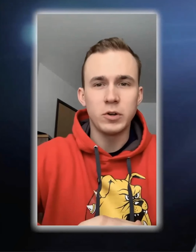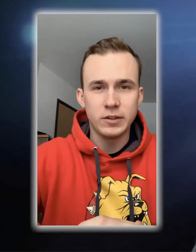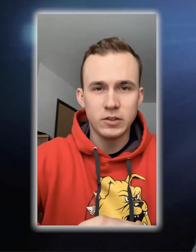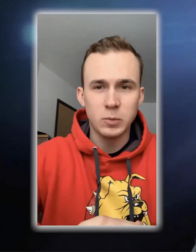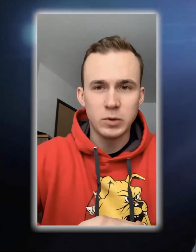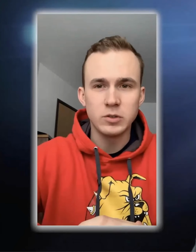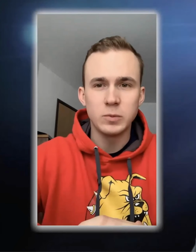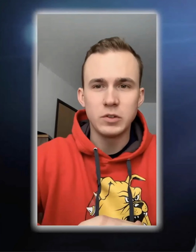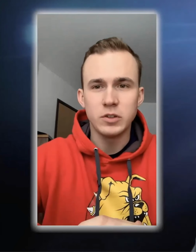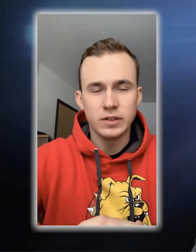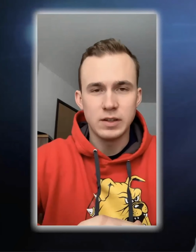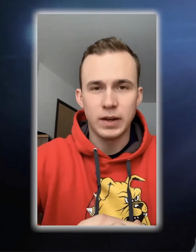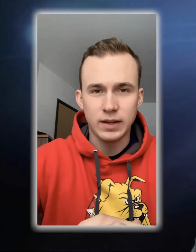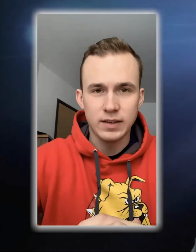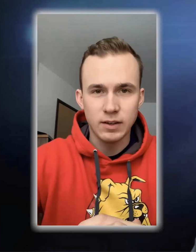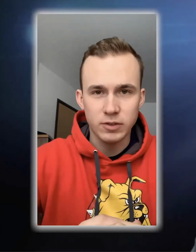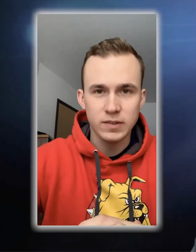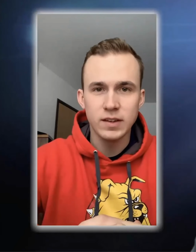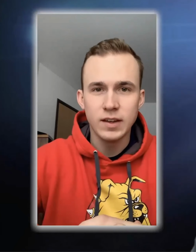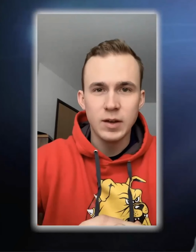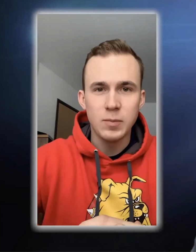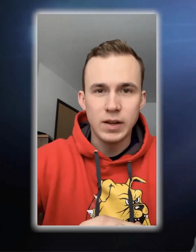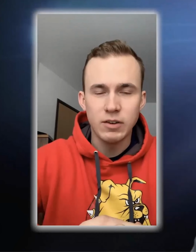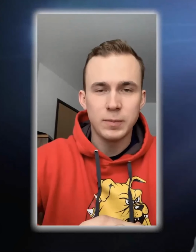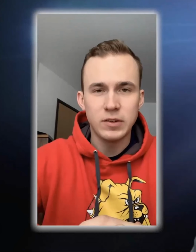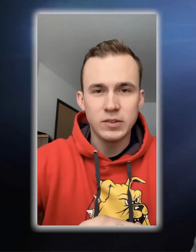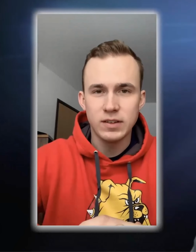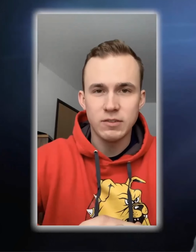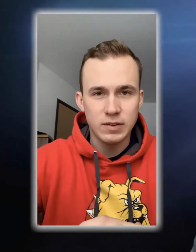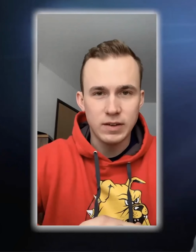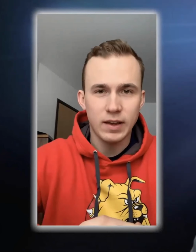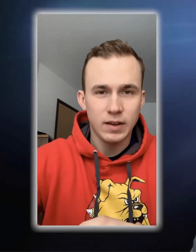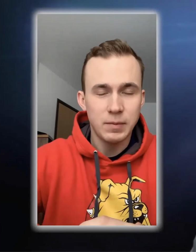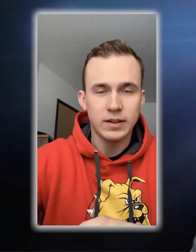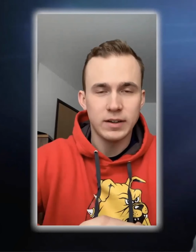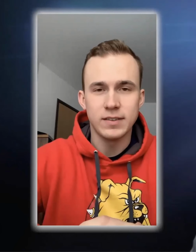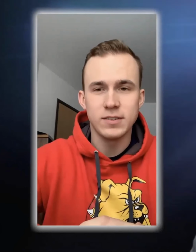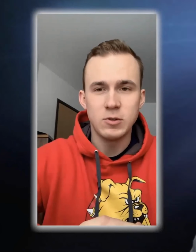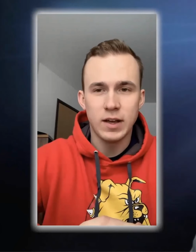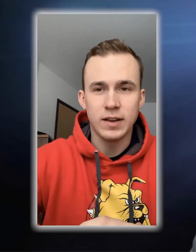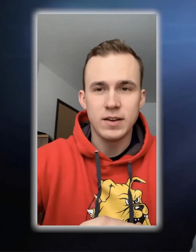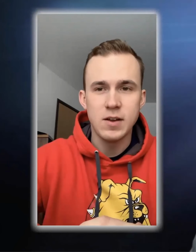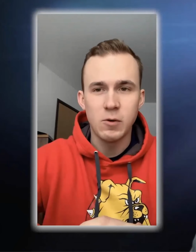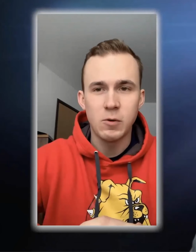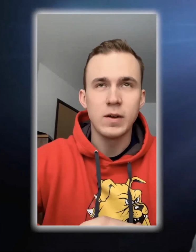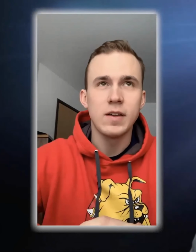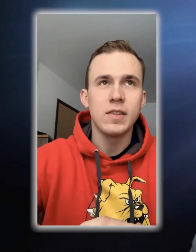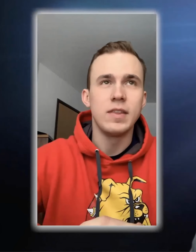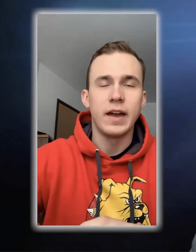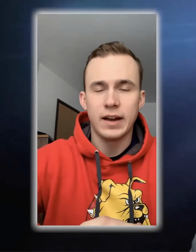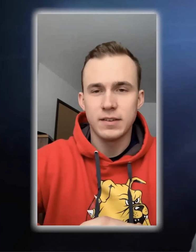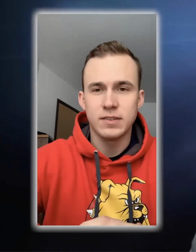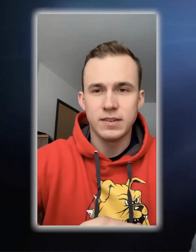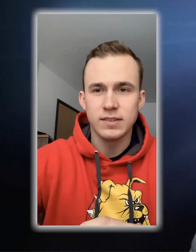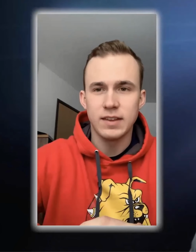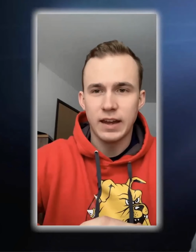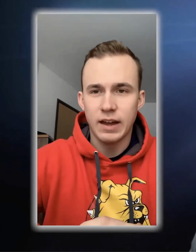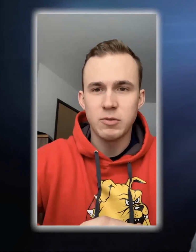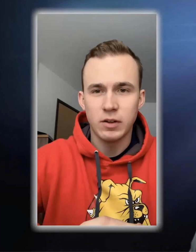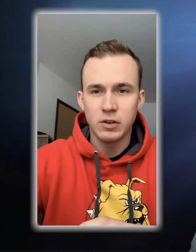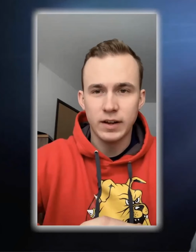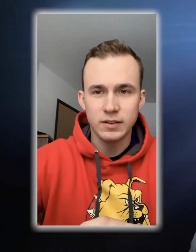to poor areas of the world will certainly make a difference. Many of our patients, even Americans, do not know the access